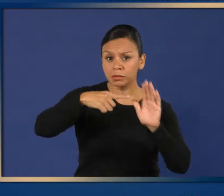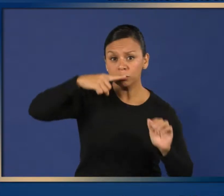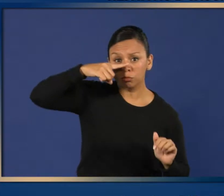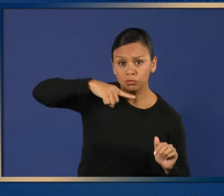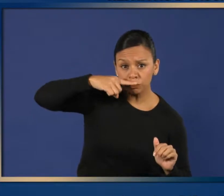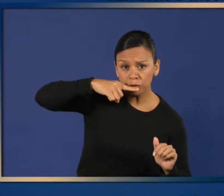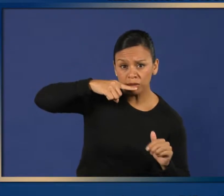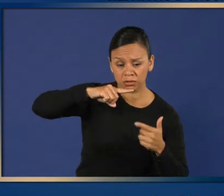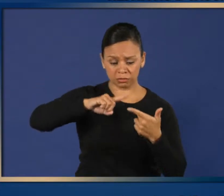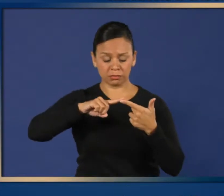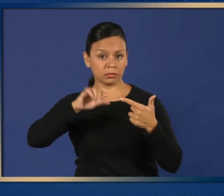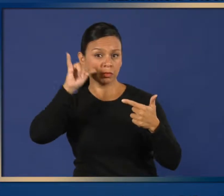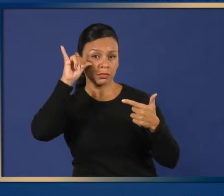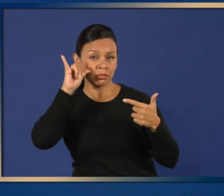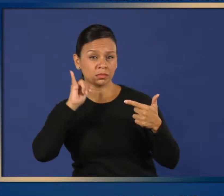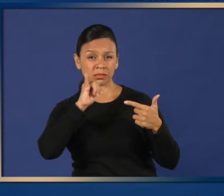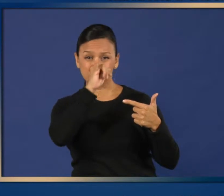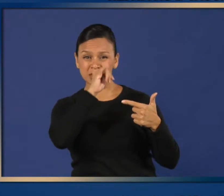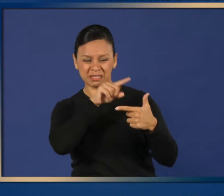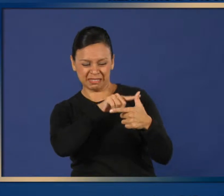or razors,